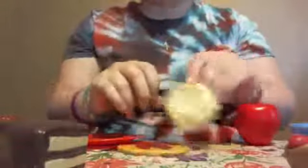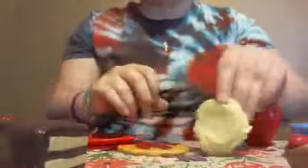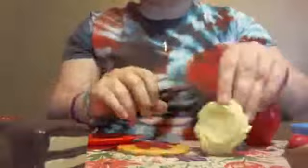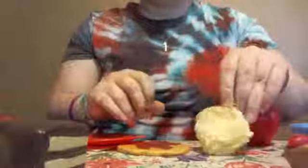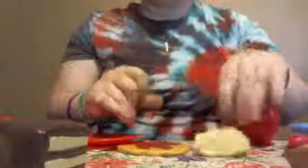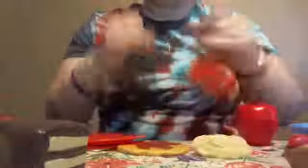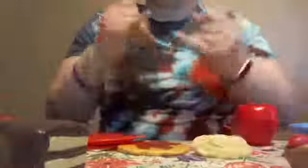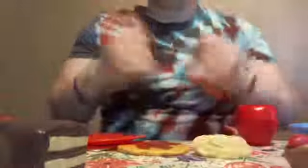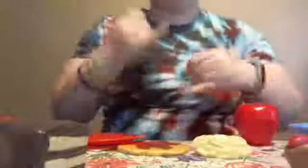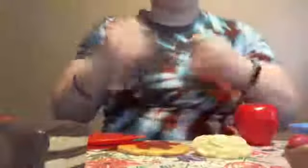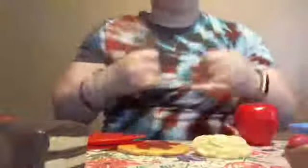some